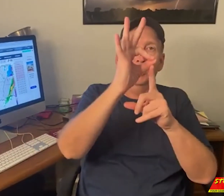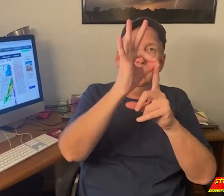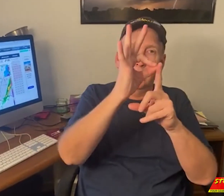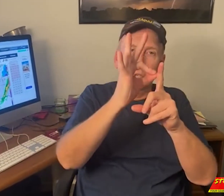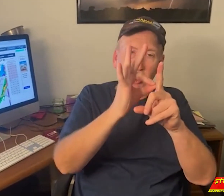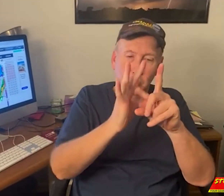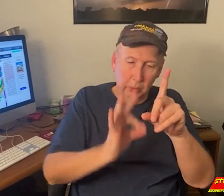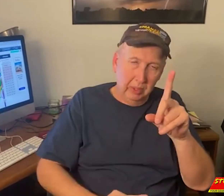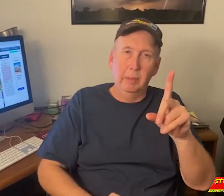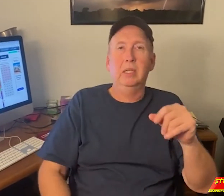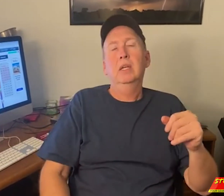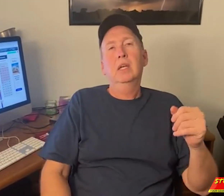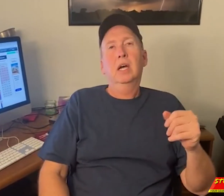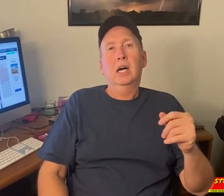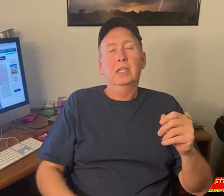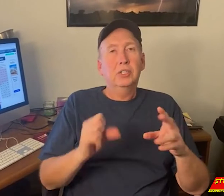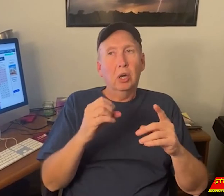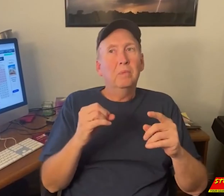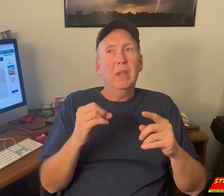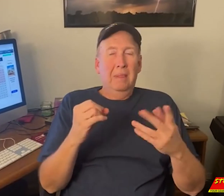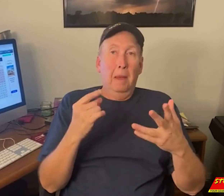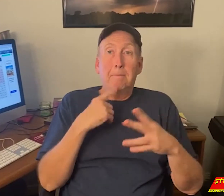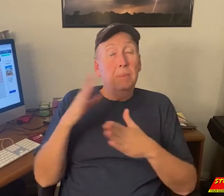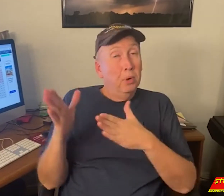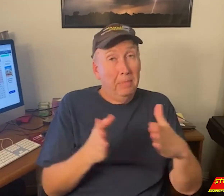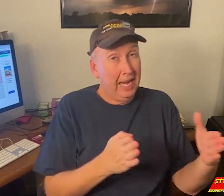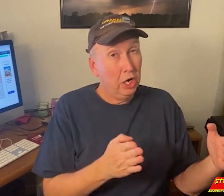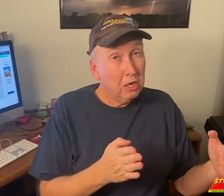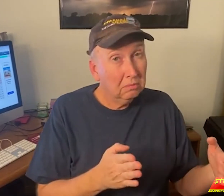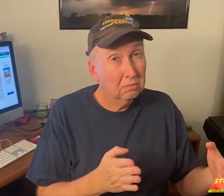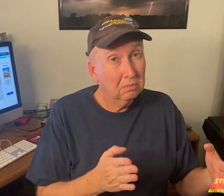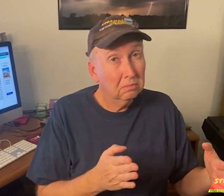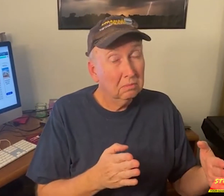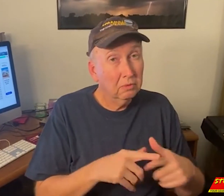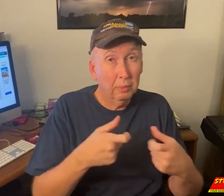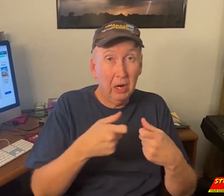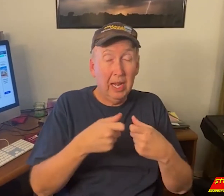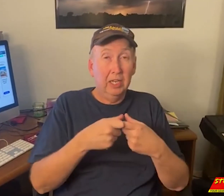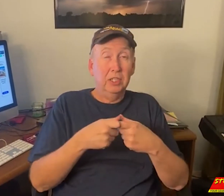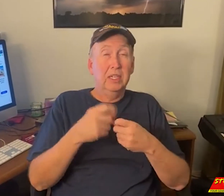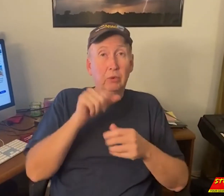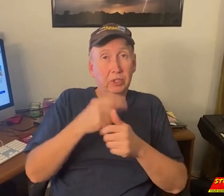is going to plummet. So be prepared for power outages, and everyone should